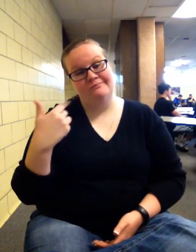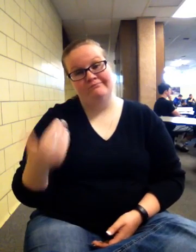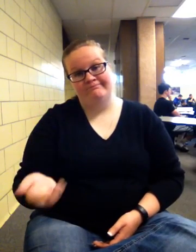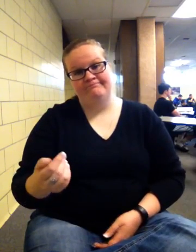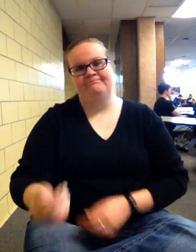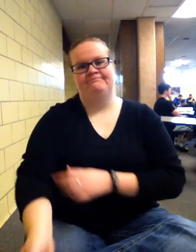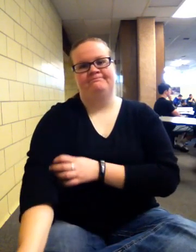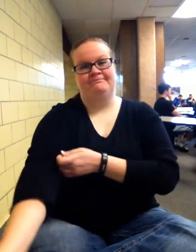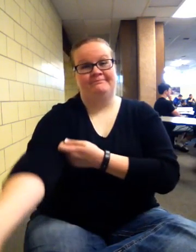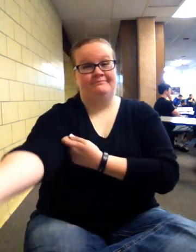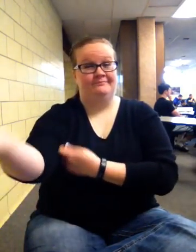Does that make more sense?